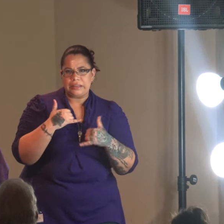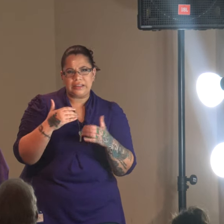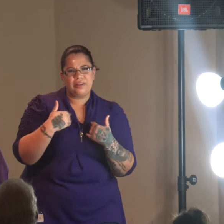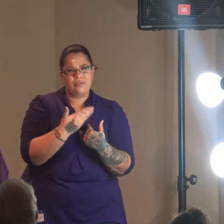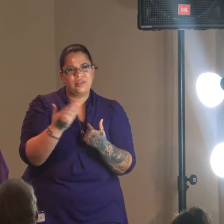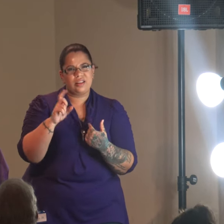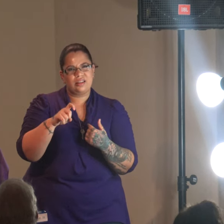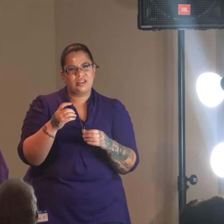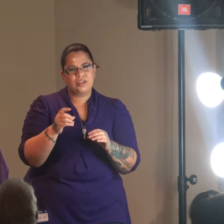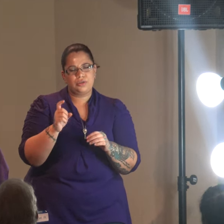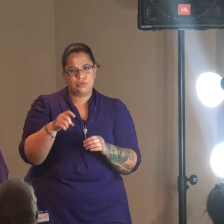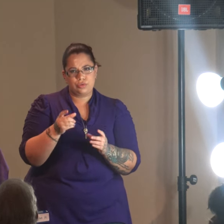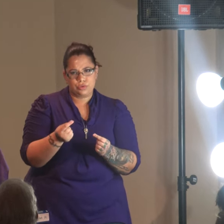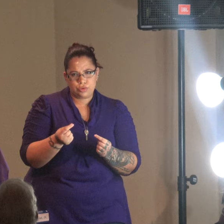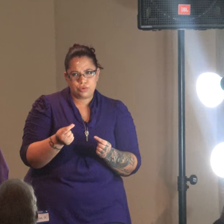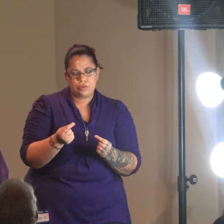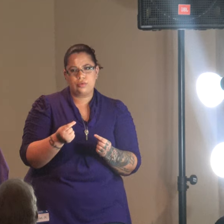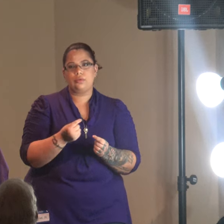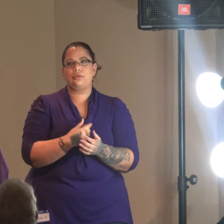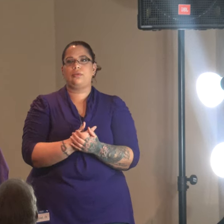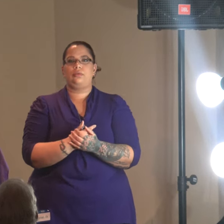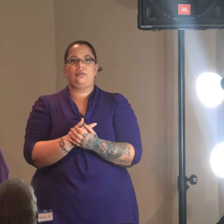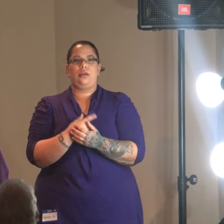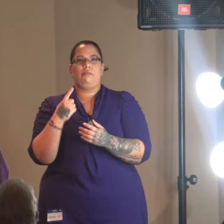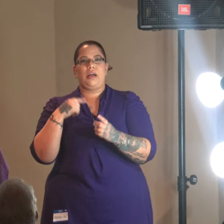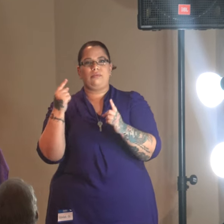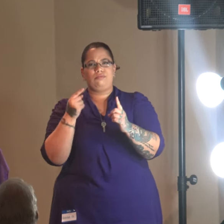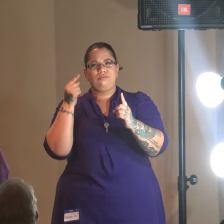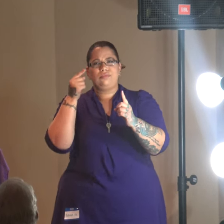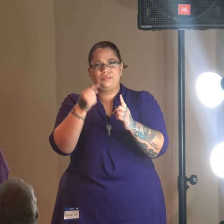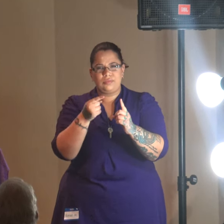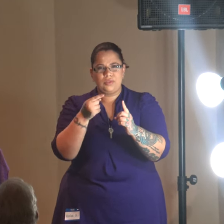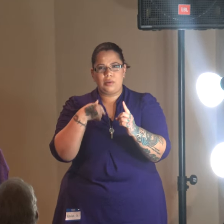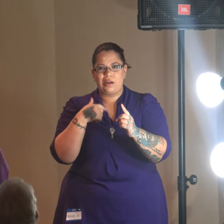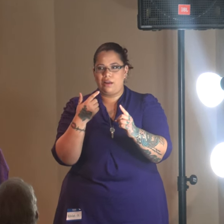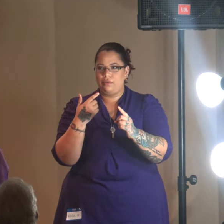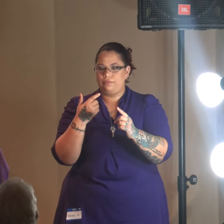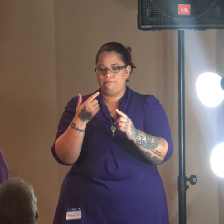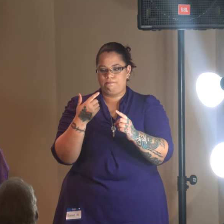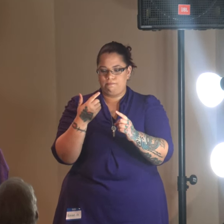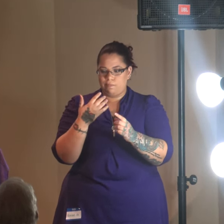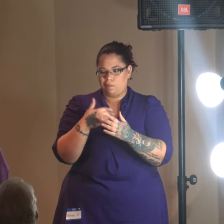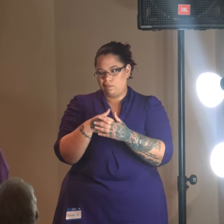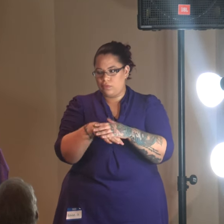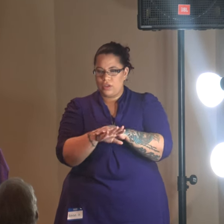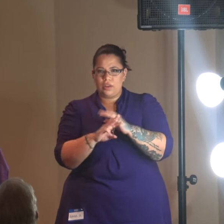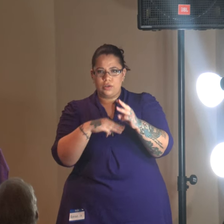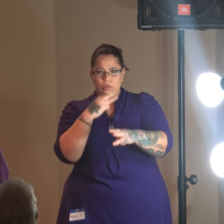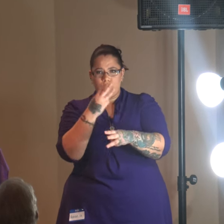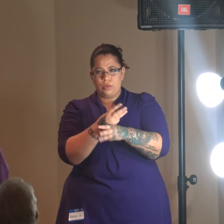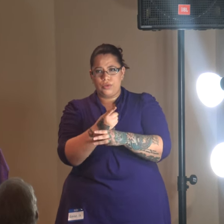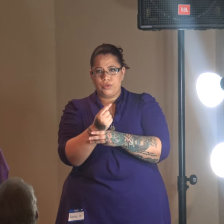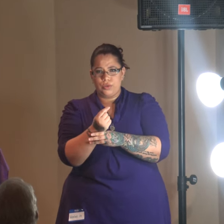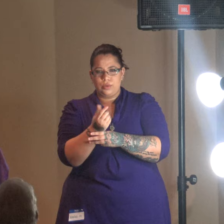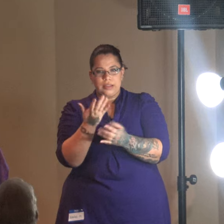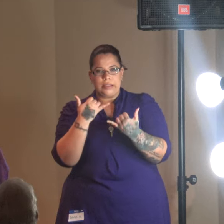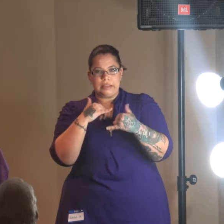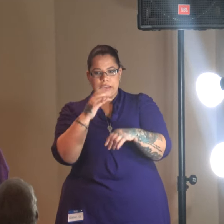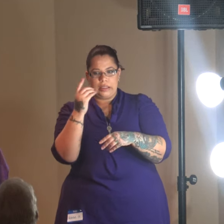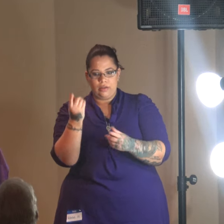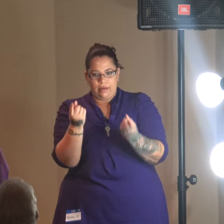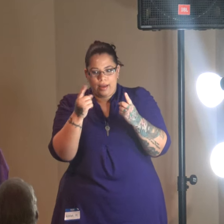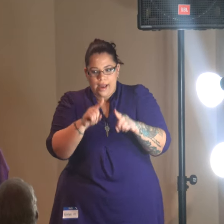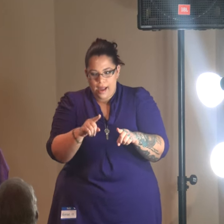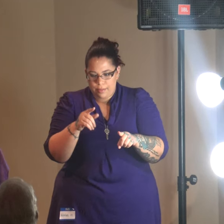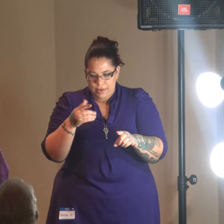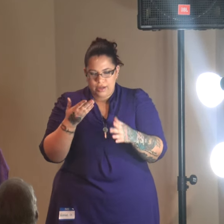my mission, my assignment, what I have come into this world to do, to express on the planet, is still unfolding as me. That's why I'm still